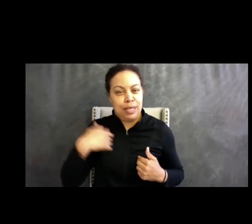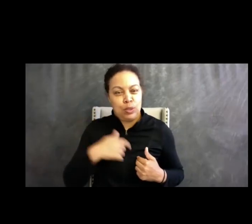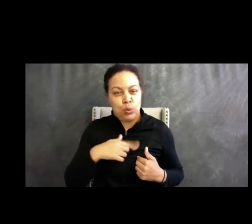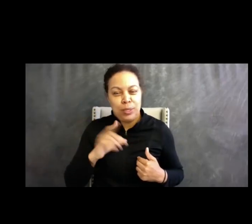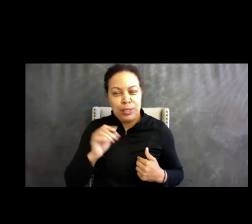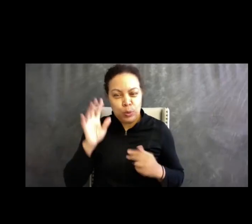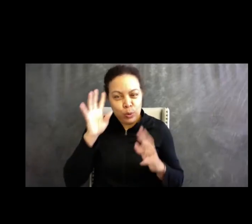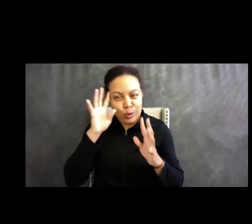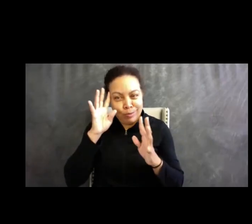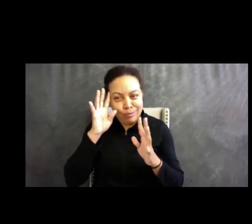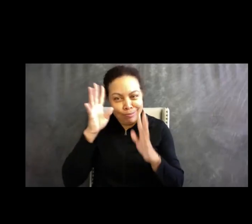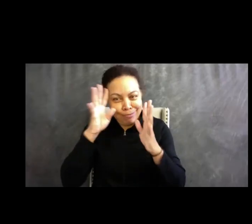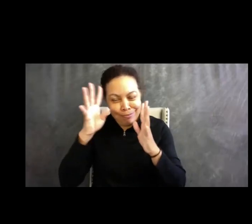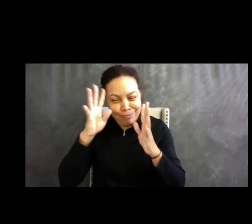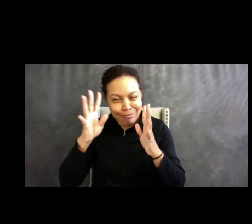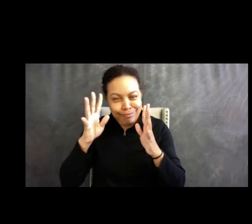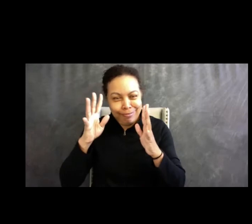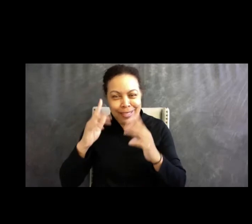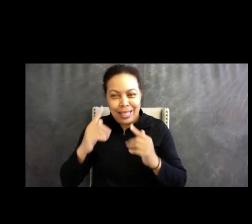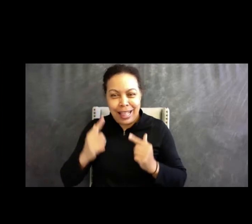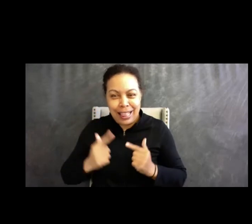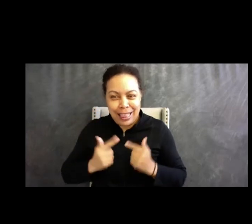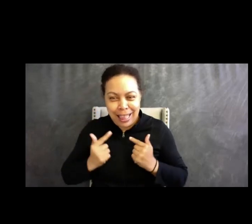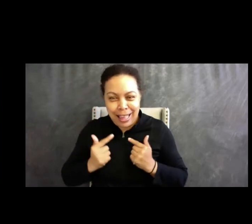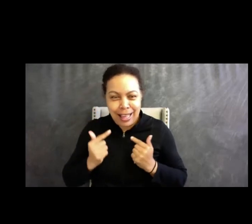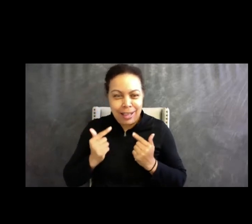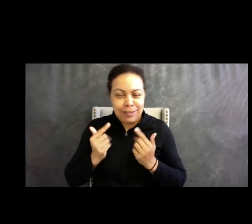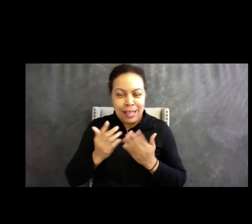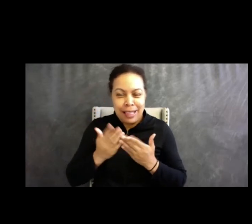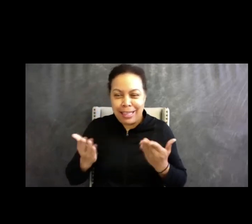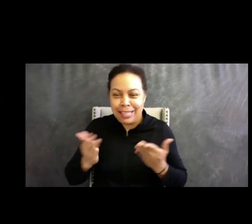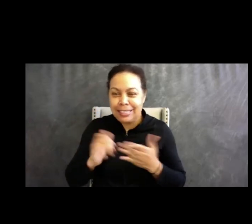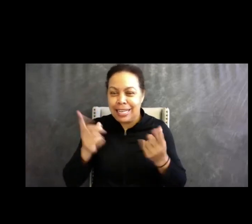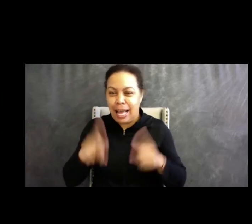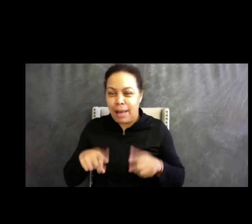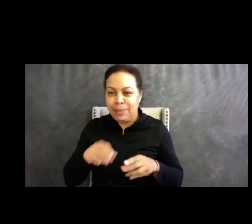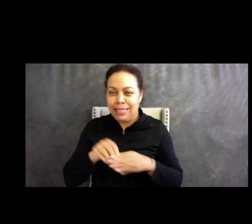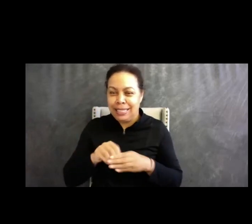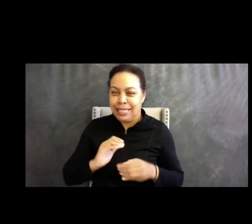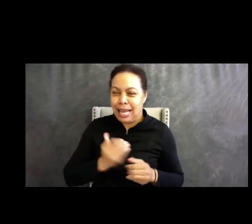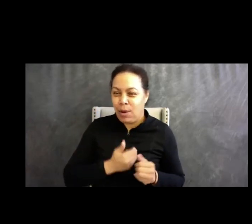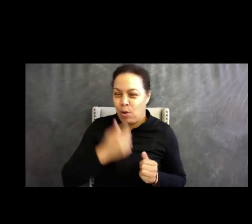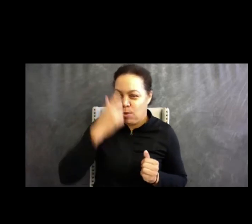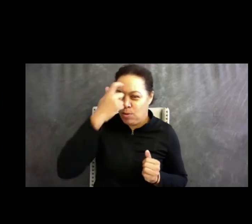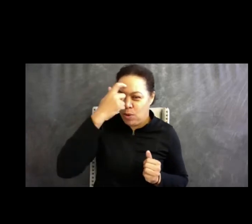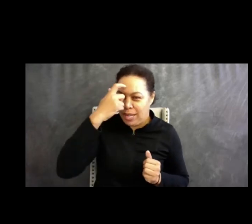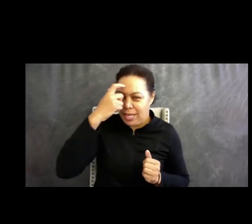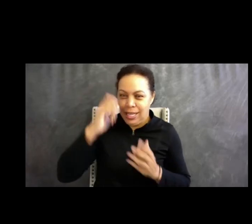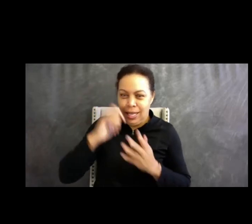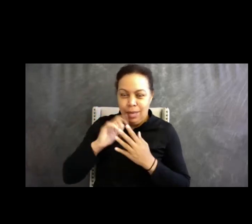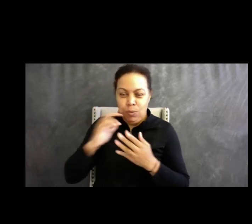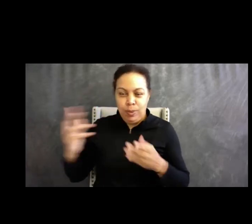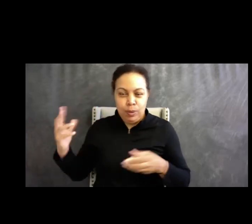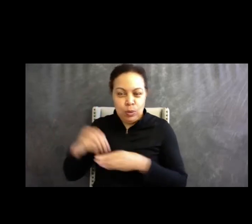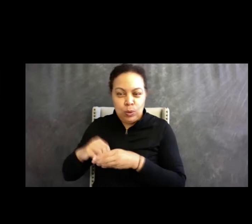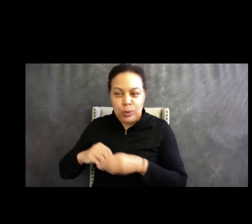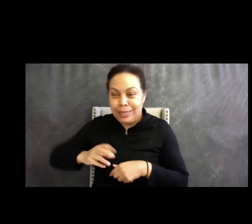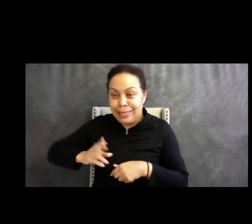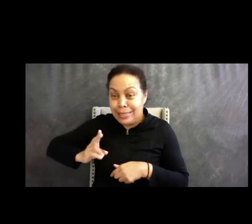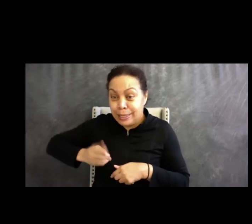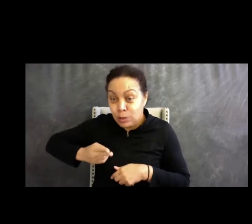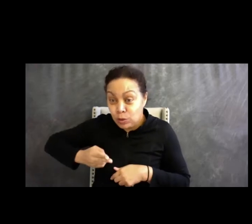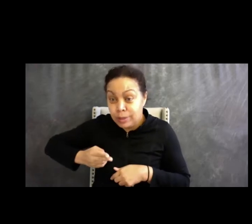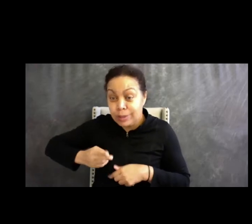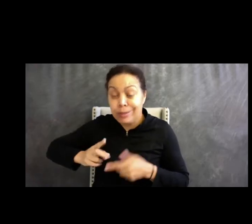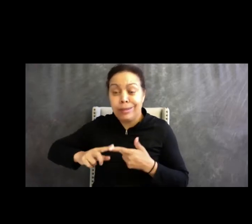our brains that consolidate history, culture,